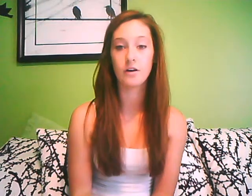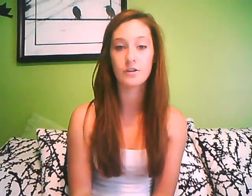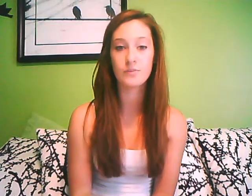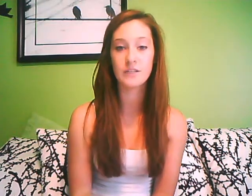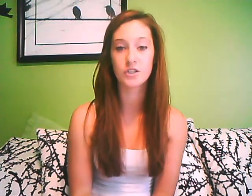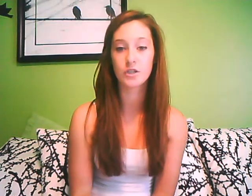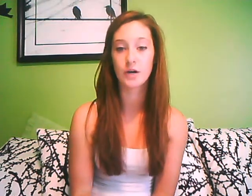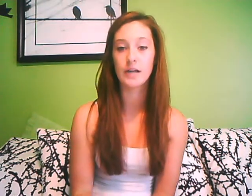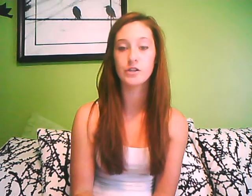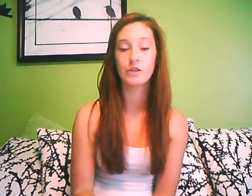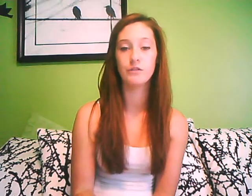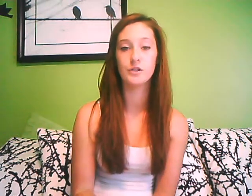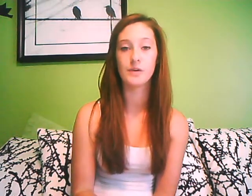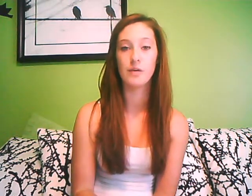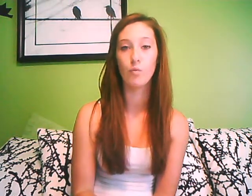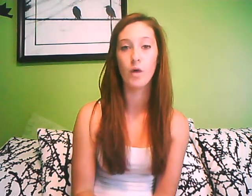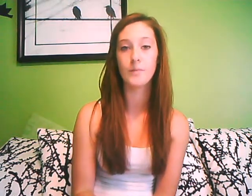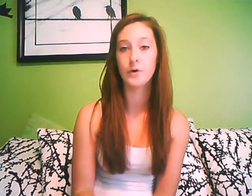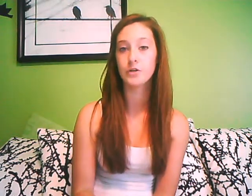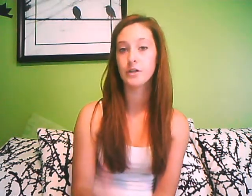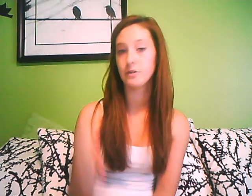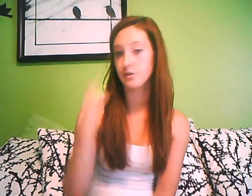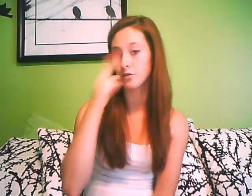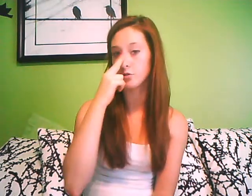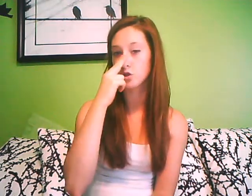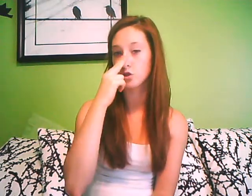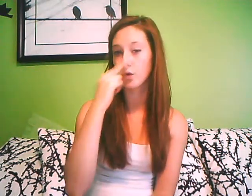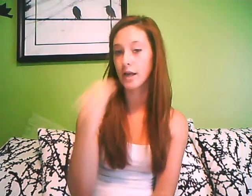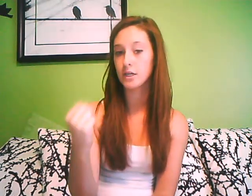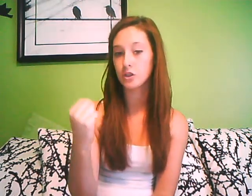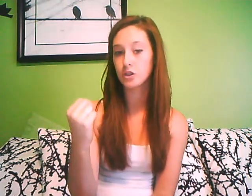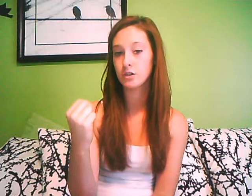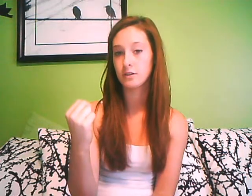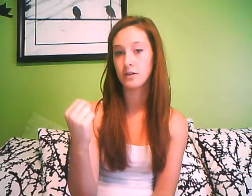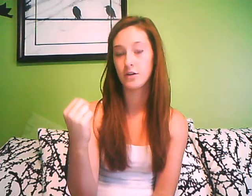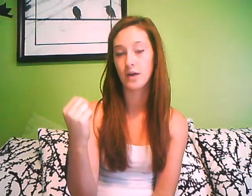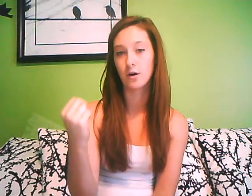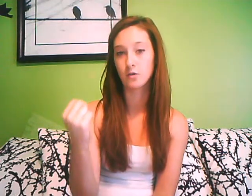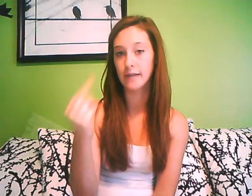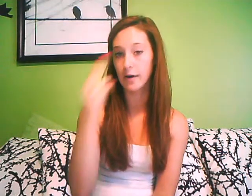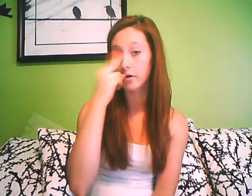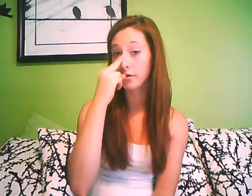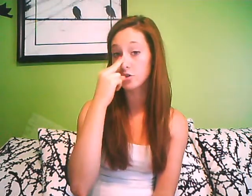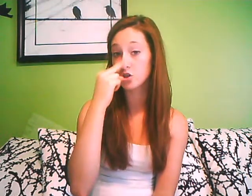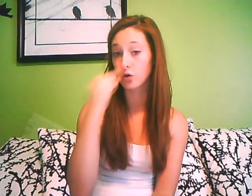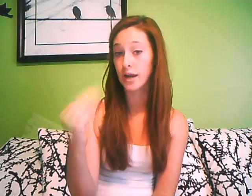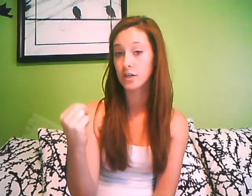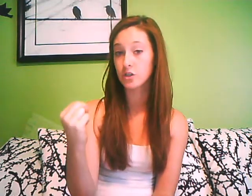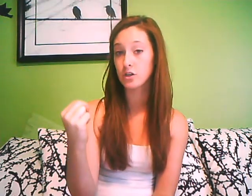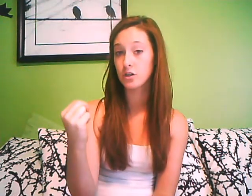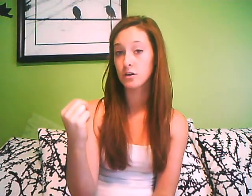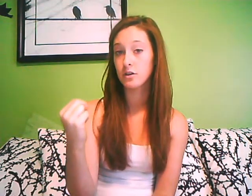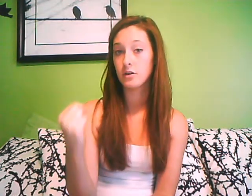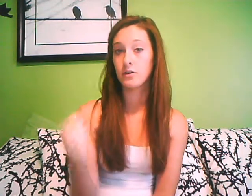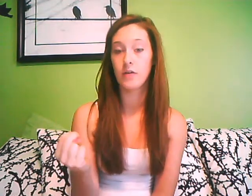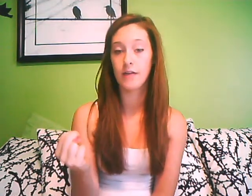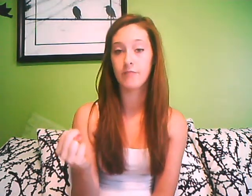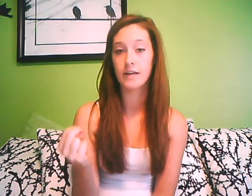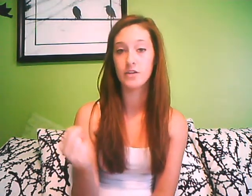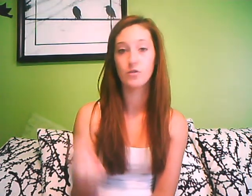mean strange if you do it in one motion, so strange, and you kind of hold it out, strange. And funny, you do it